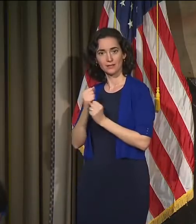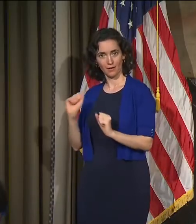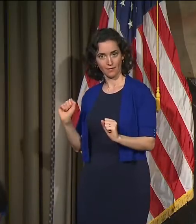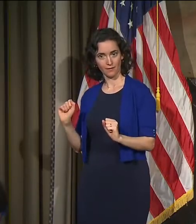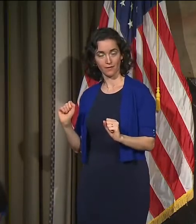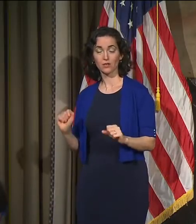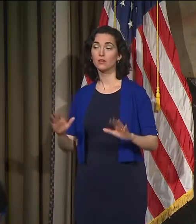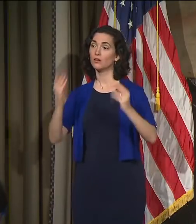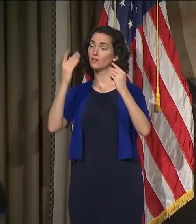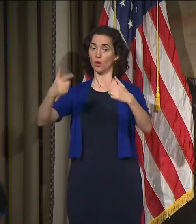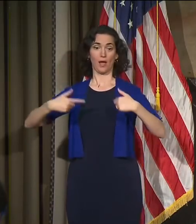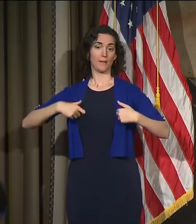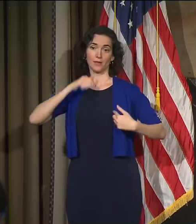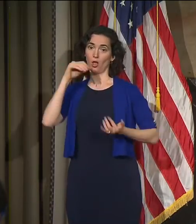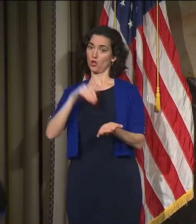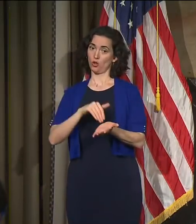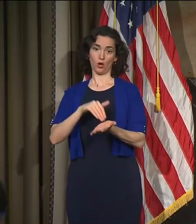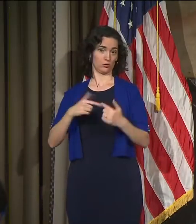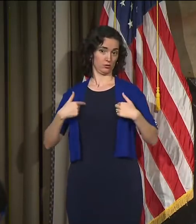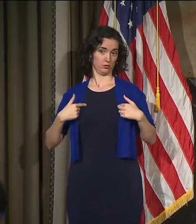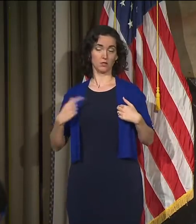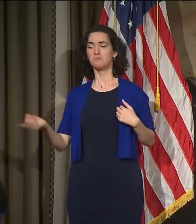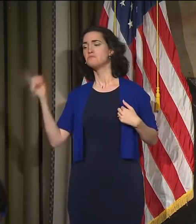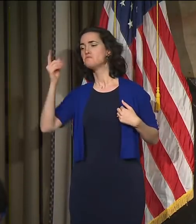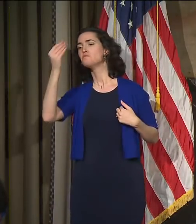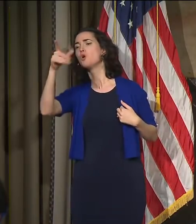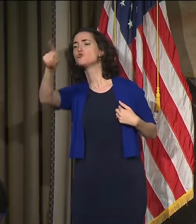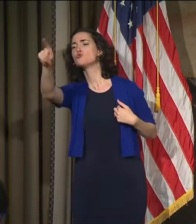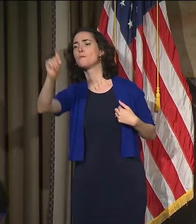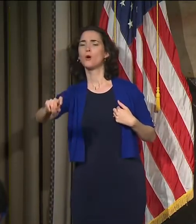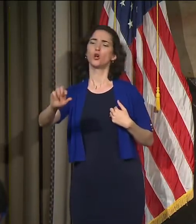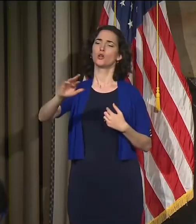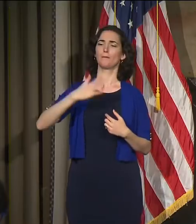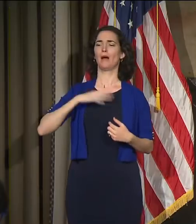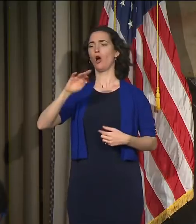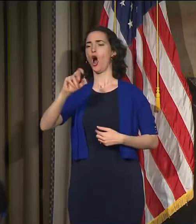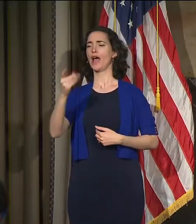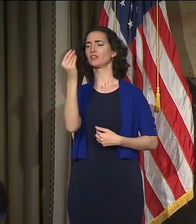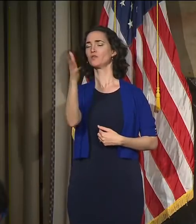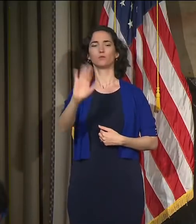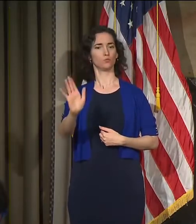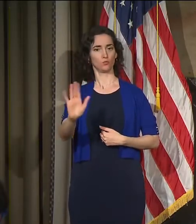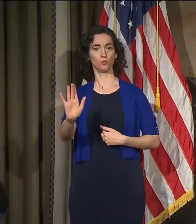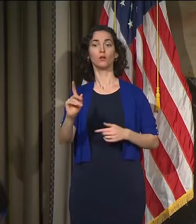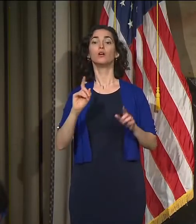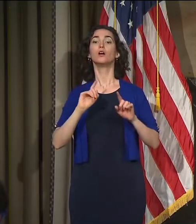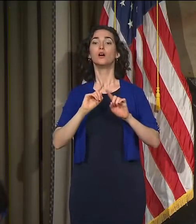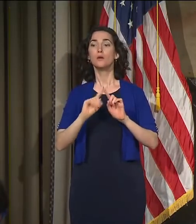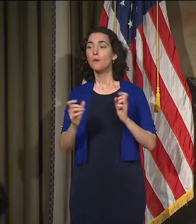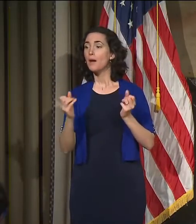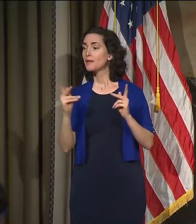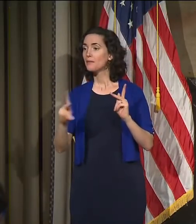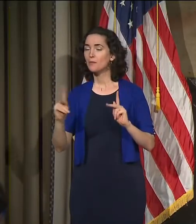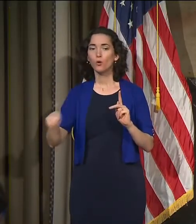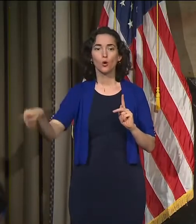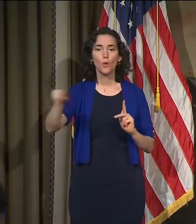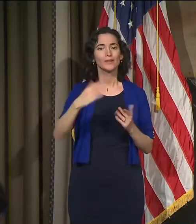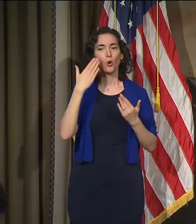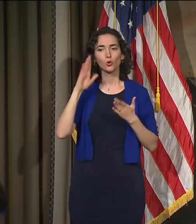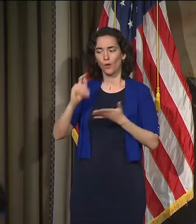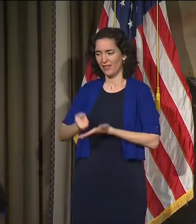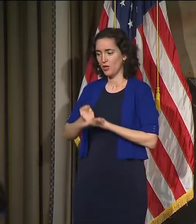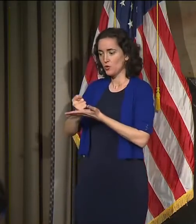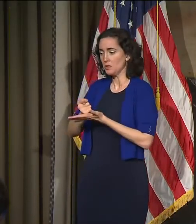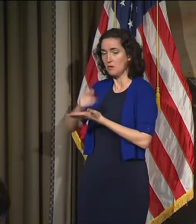not a doctor, and I'm not up here prescribing it for any individual, but there are a lot of folks out there who don't know that this